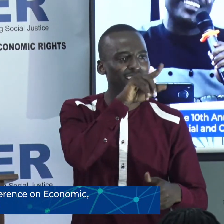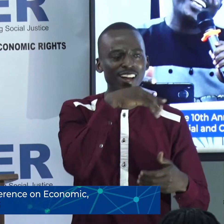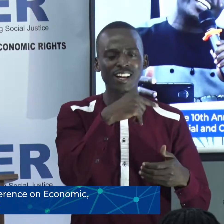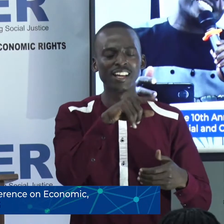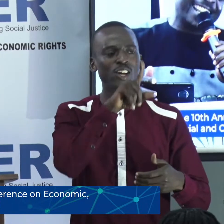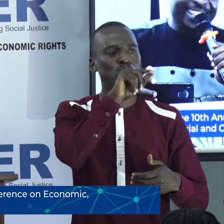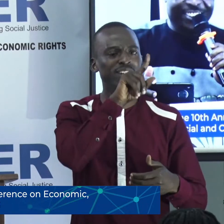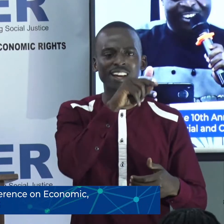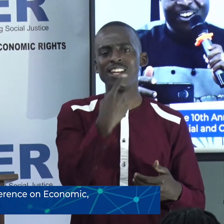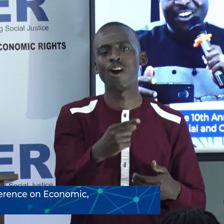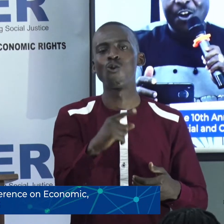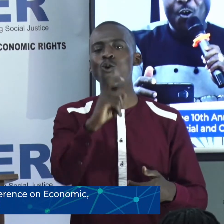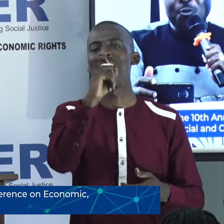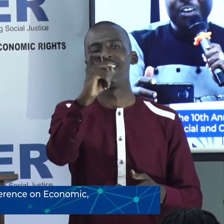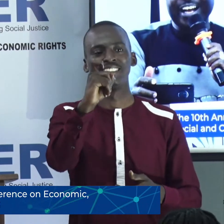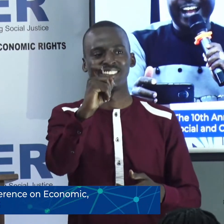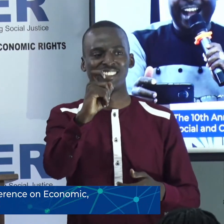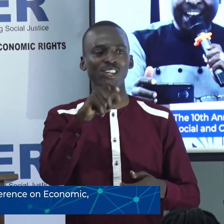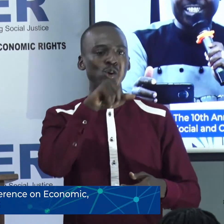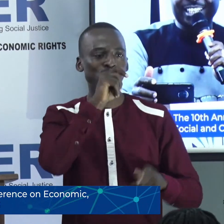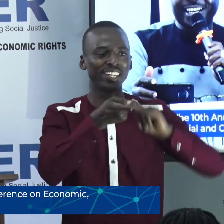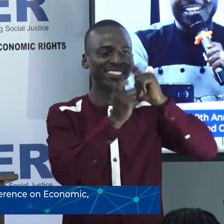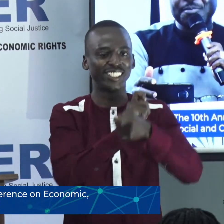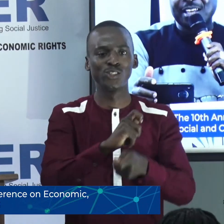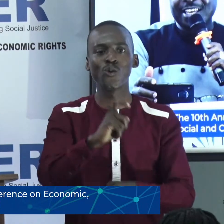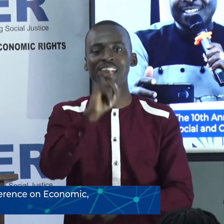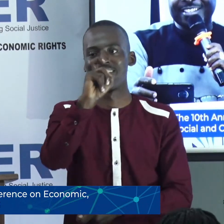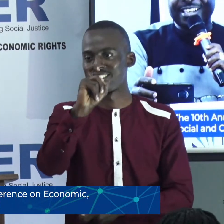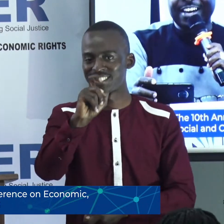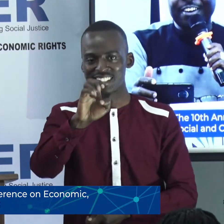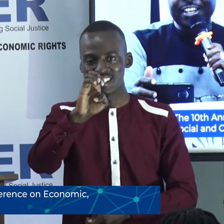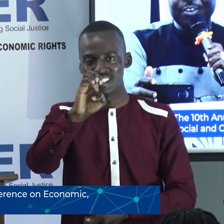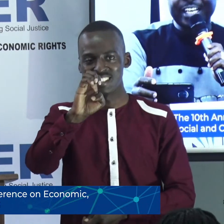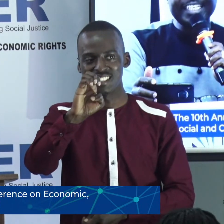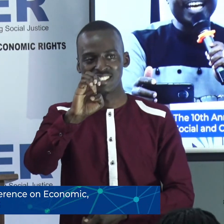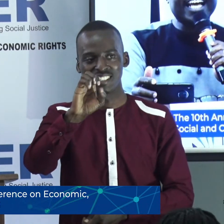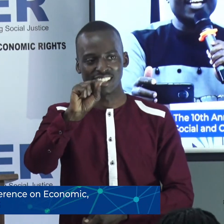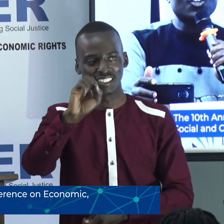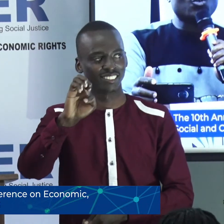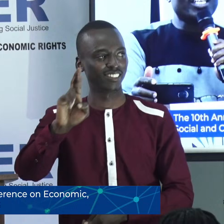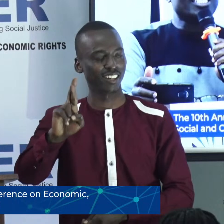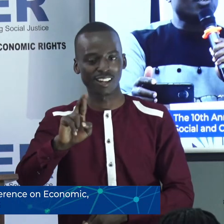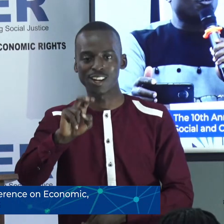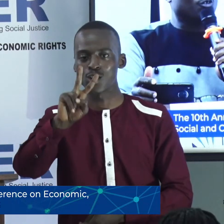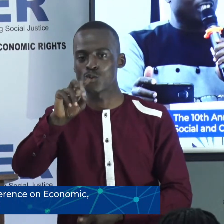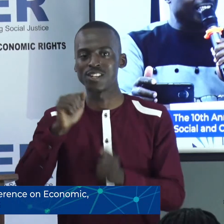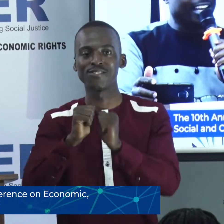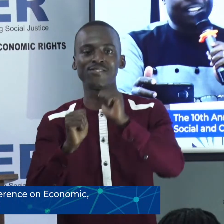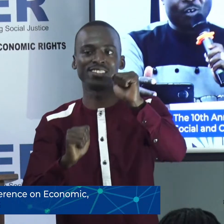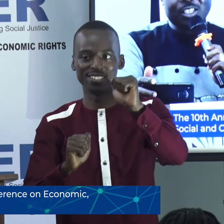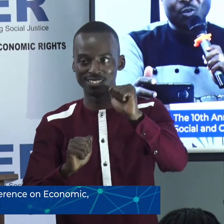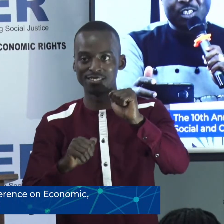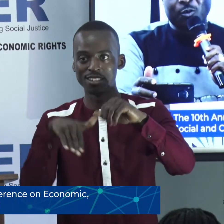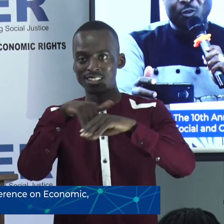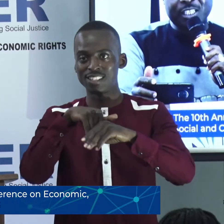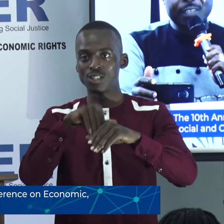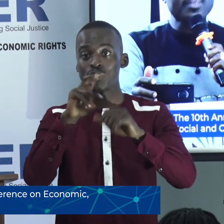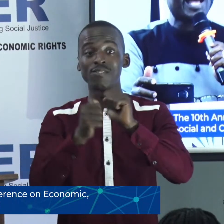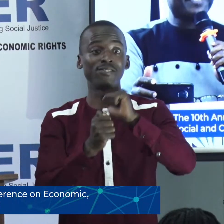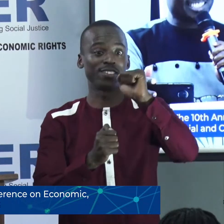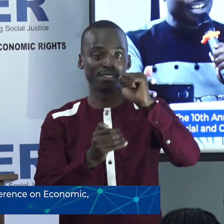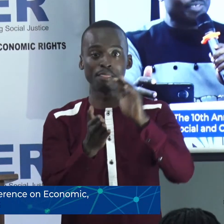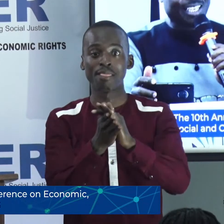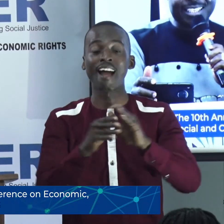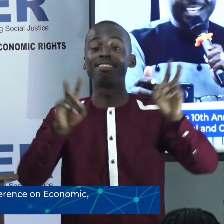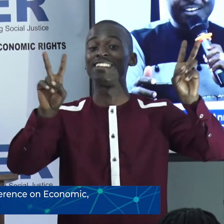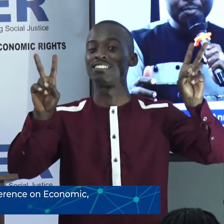or X handle of hashtag ESCR Uganda 2015, and that was in 2015. And